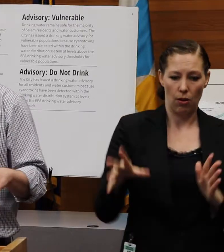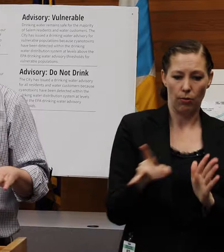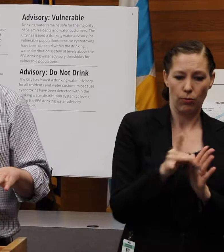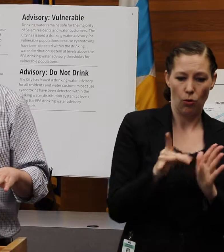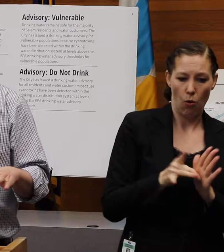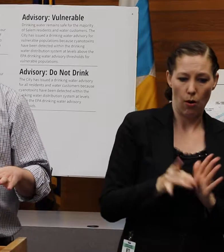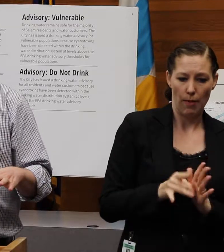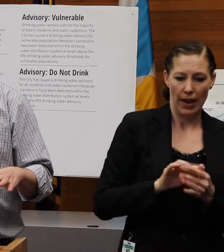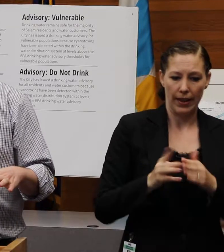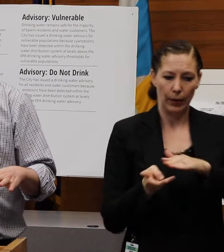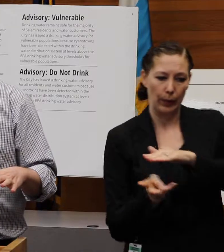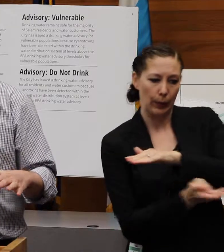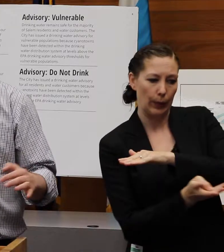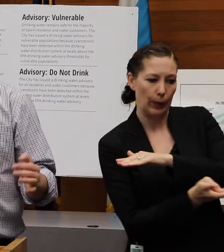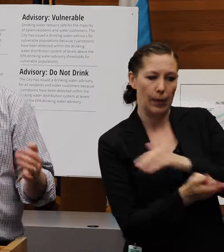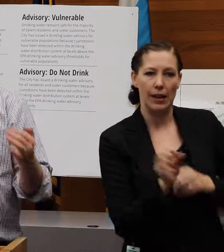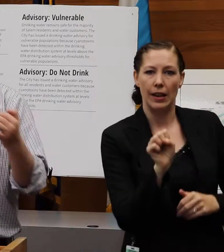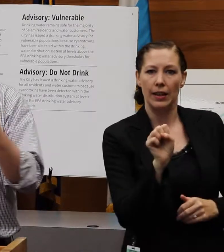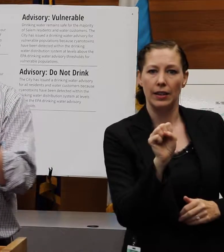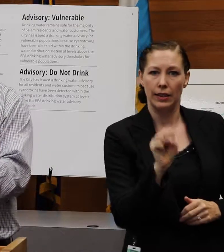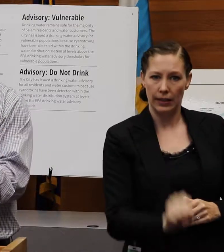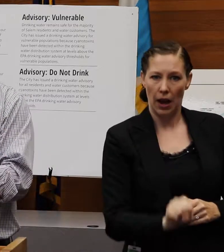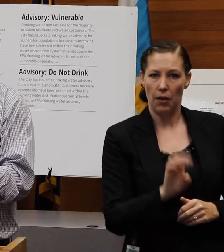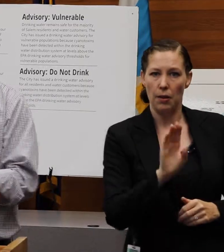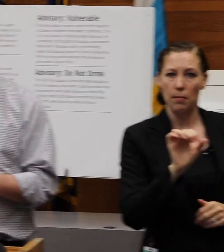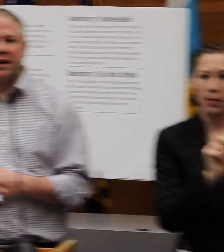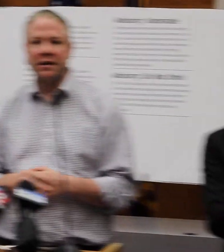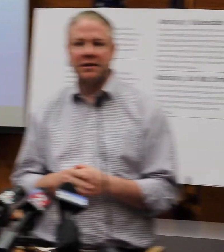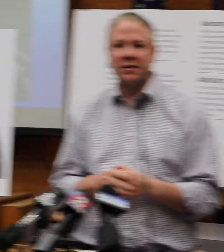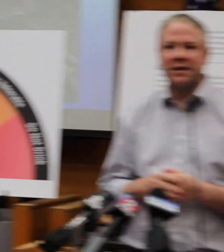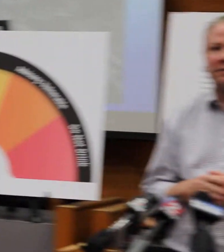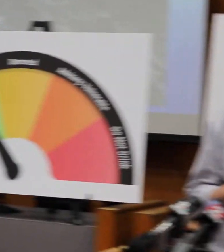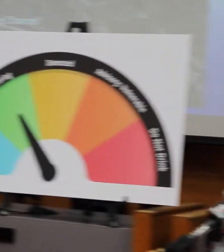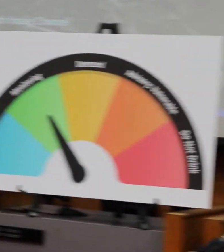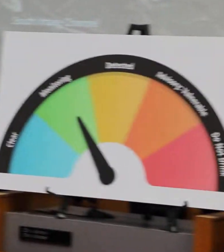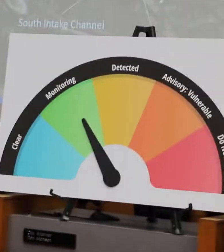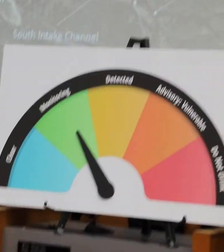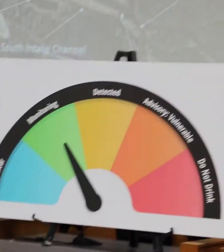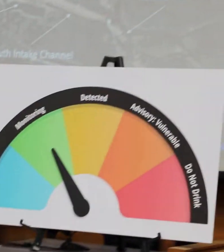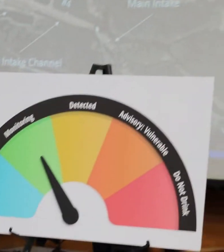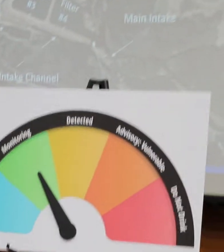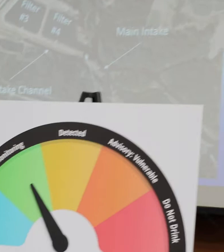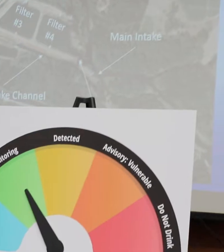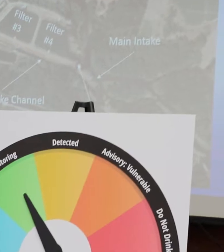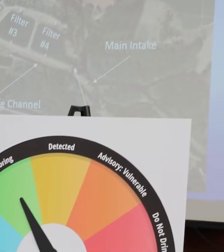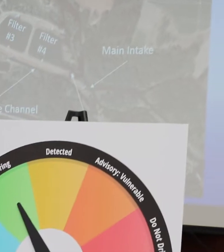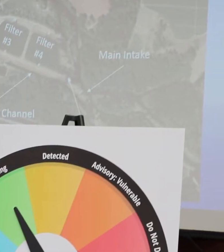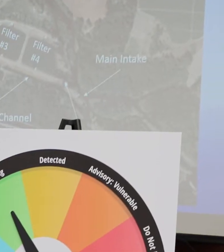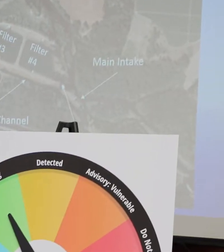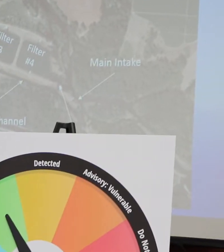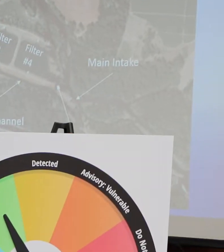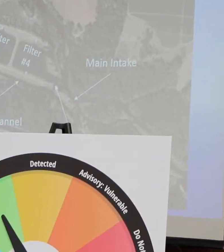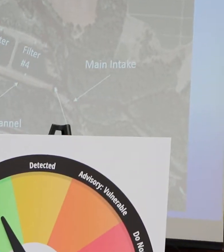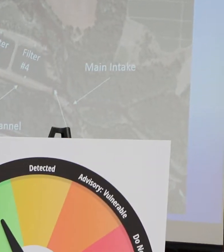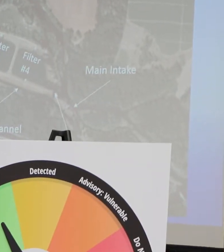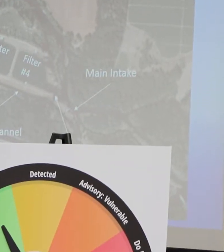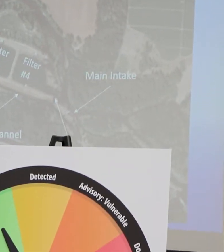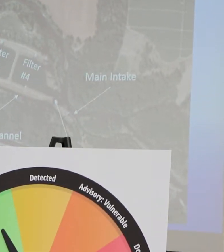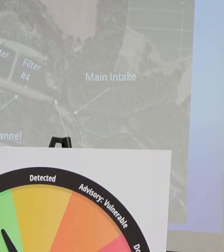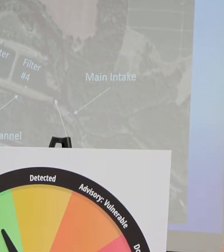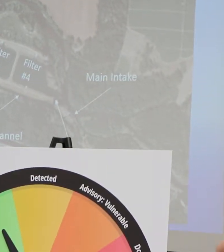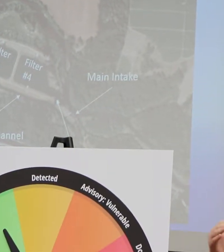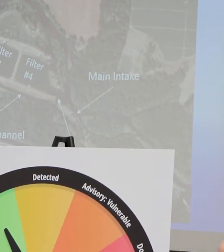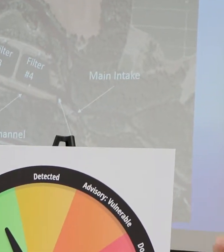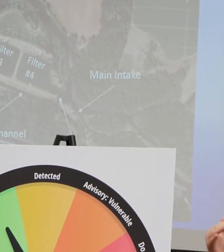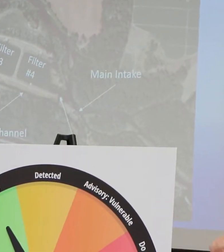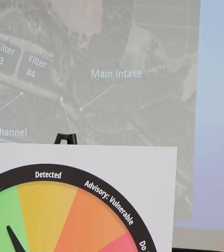a channel there, and then allow the water that's being applied to the slow sand filters to not have any powdered activated carbon,